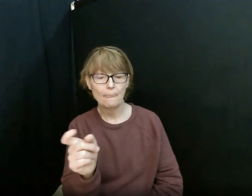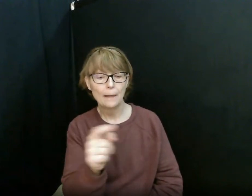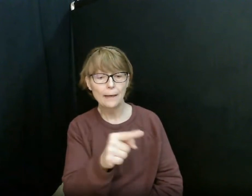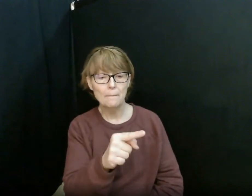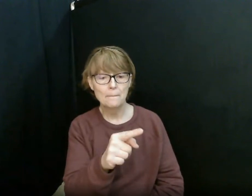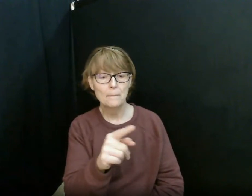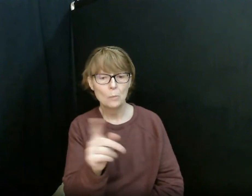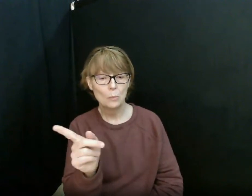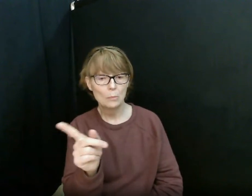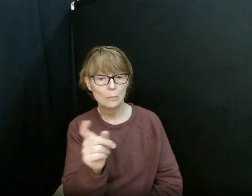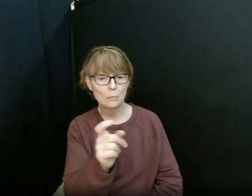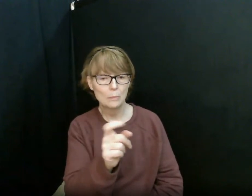Yeah.